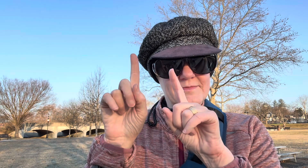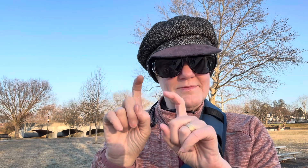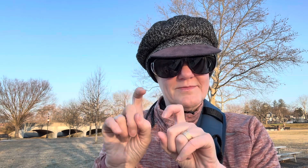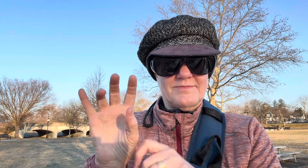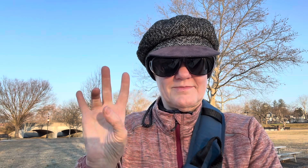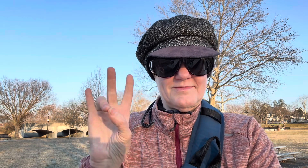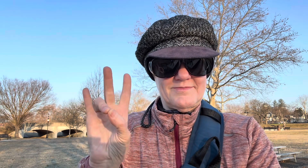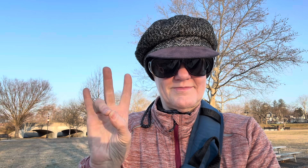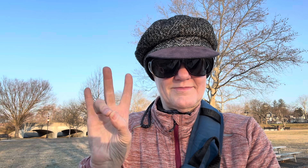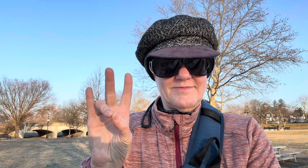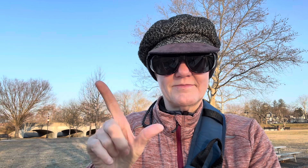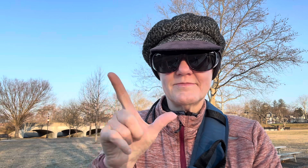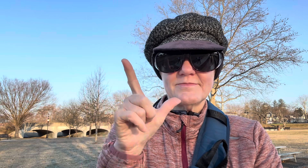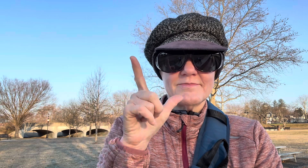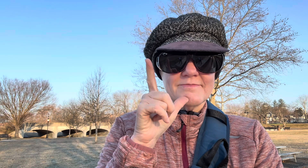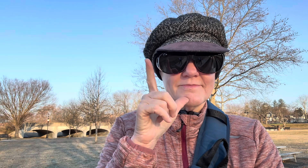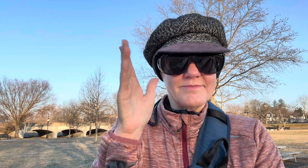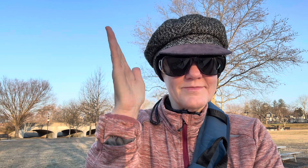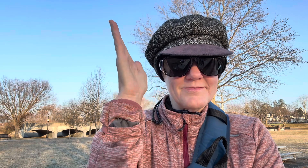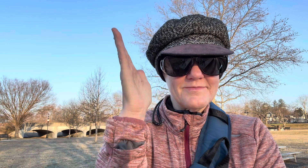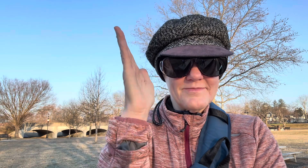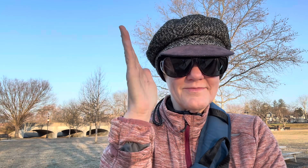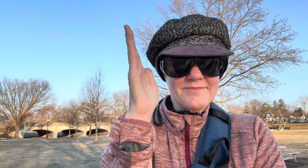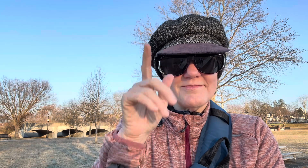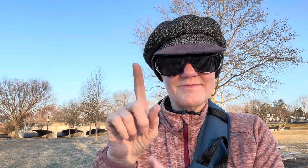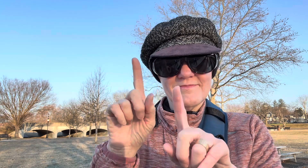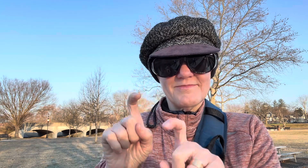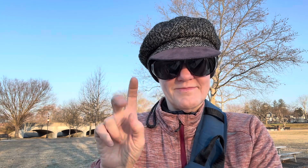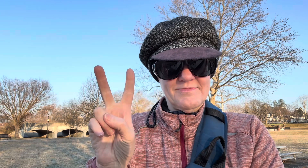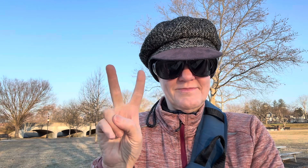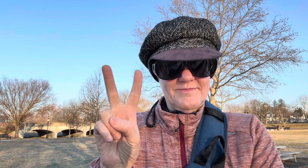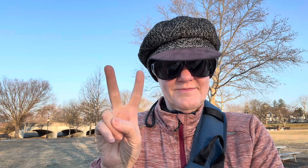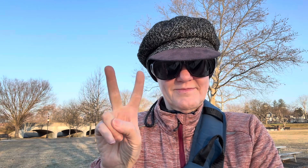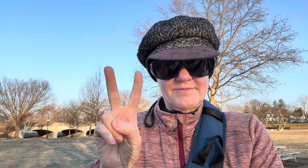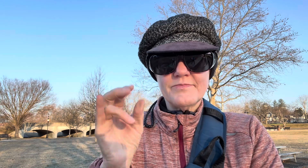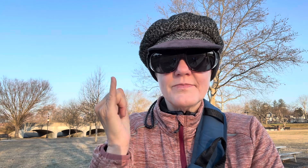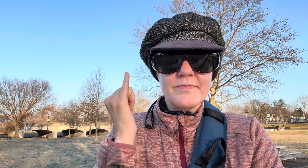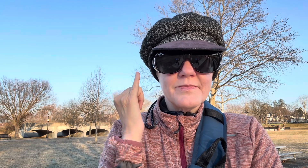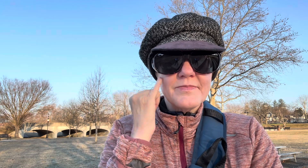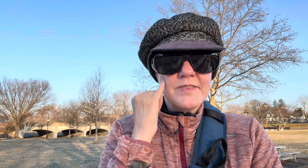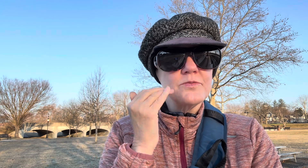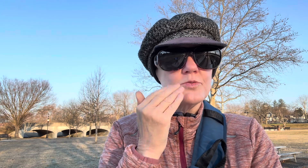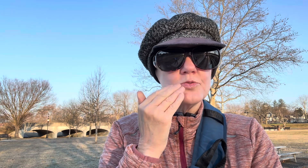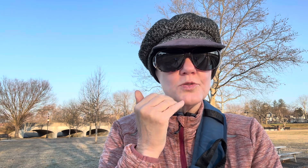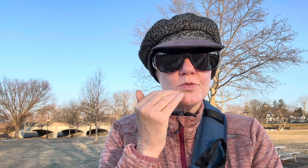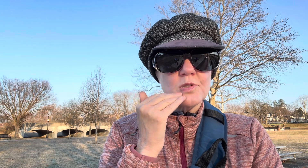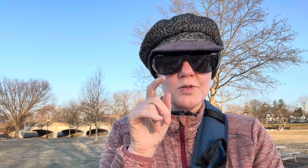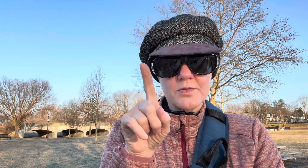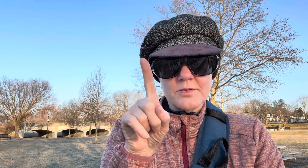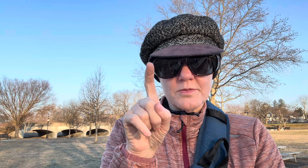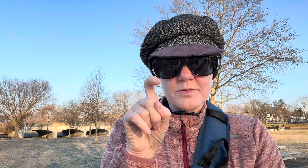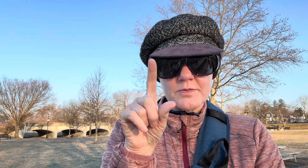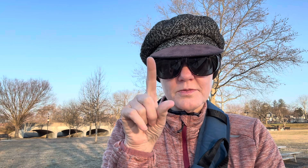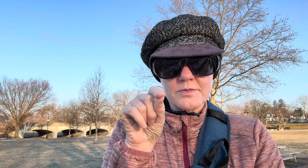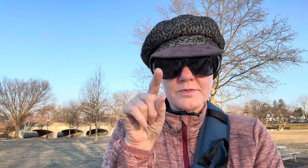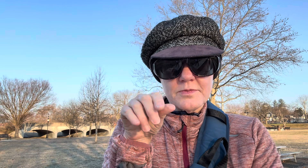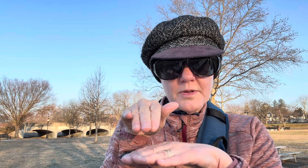If he eats breakfast at 5, test at 7. Lunch at noon, test at 2. If his sugar